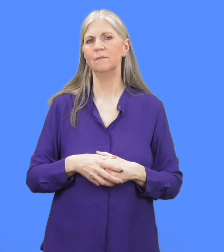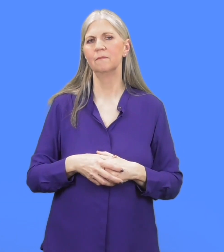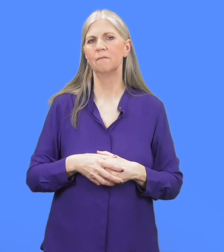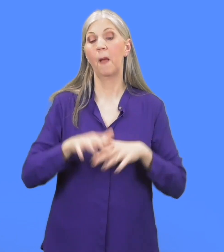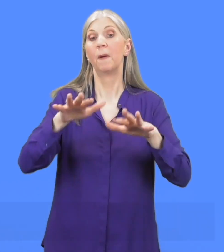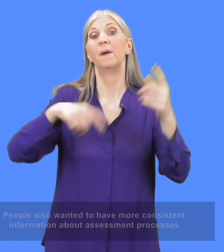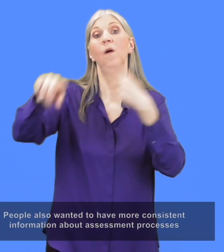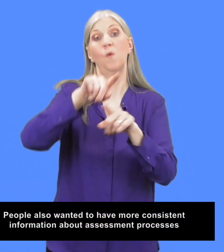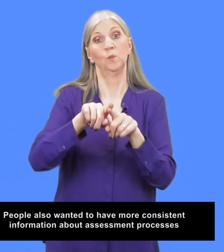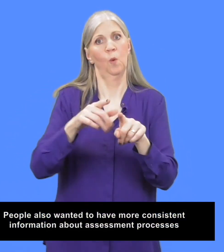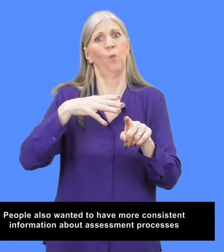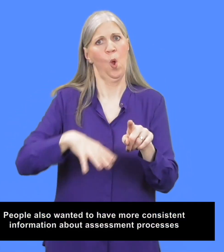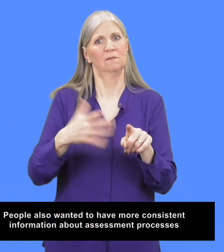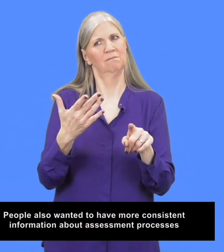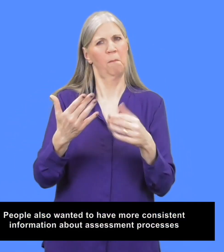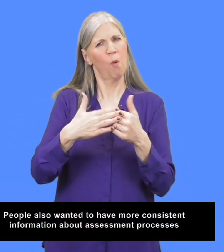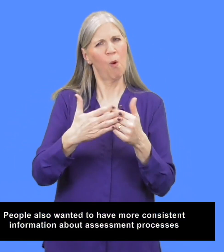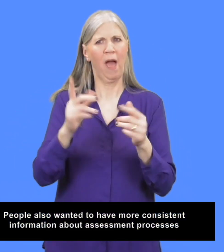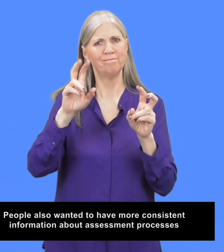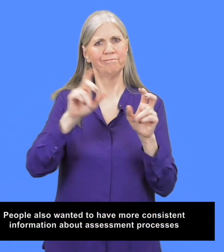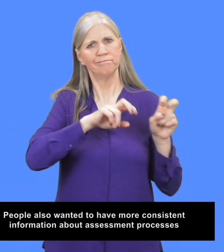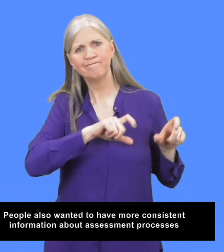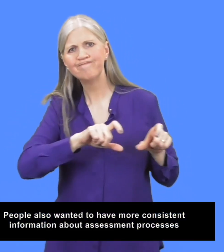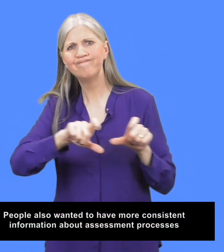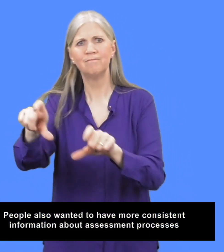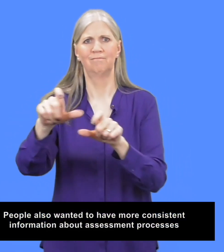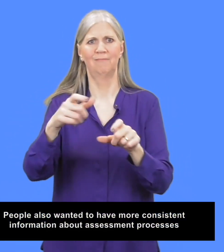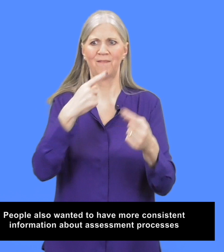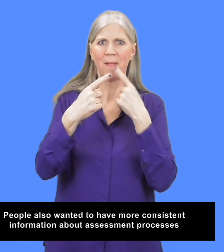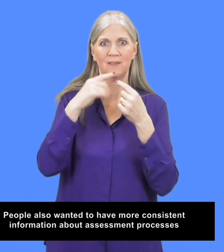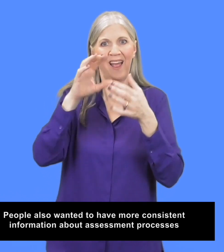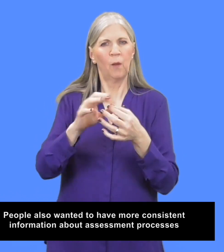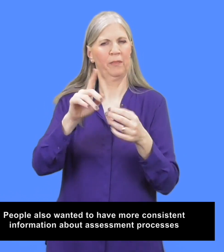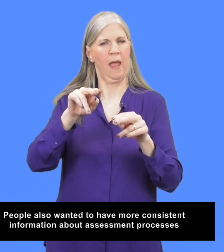People also wanted to have more consistent information about assessment processes